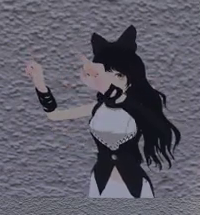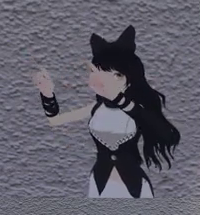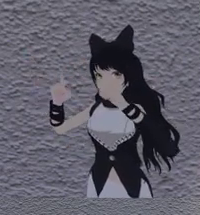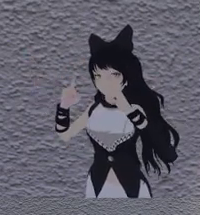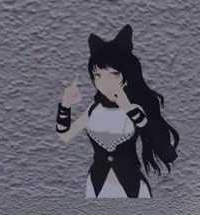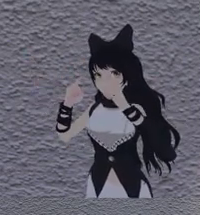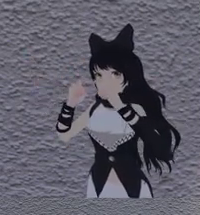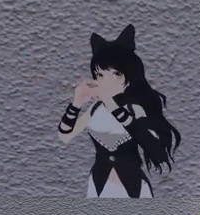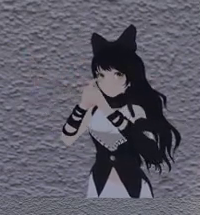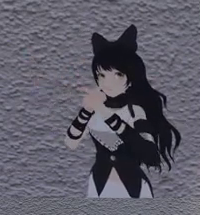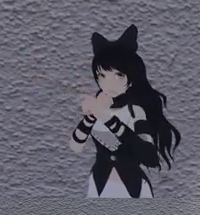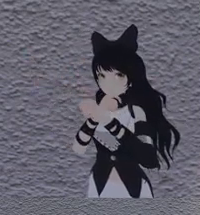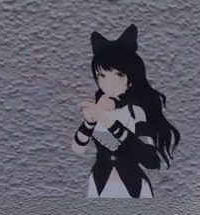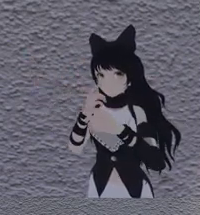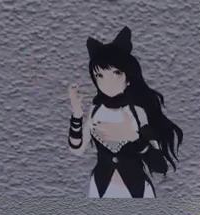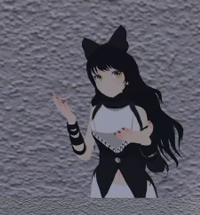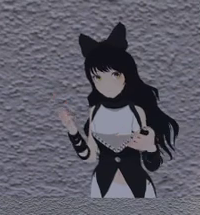that.